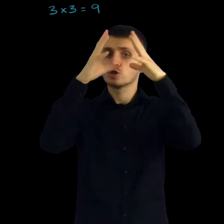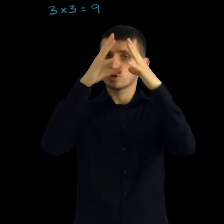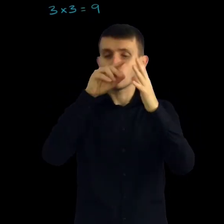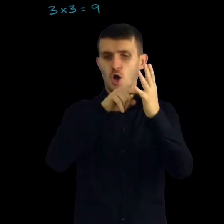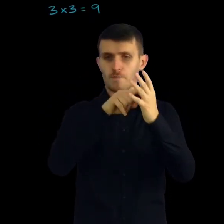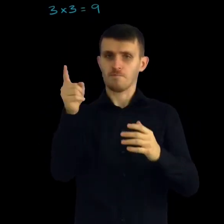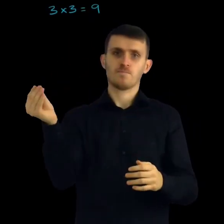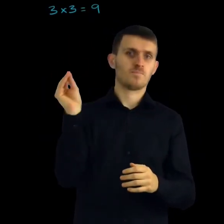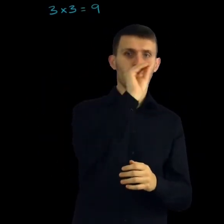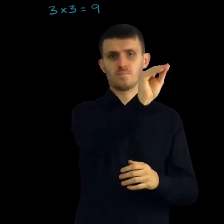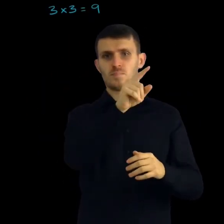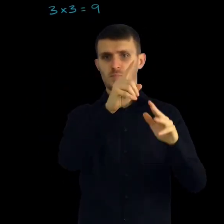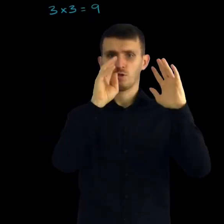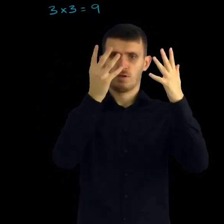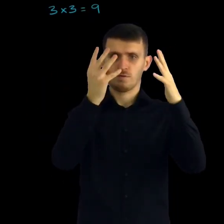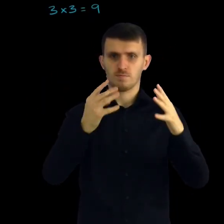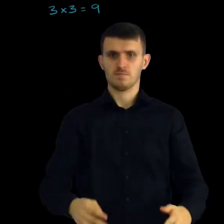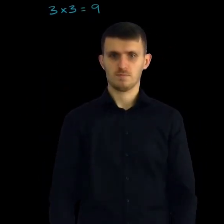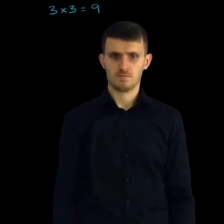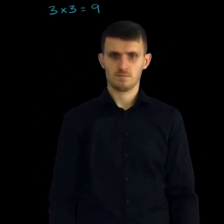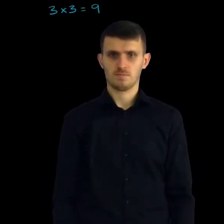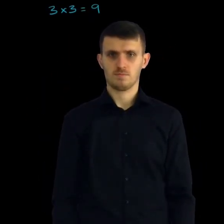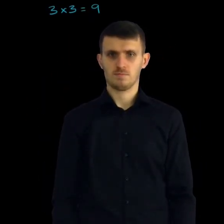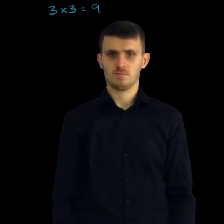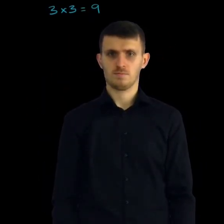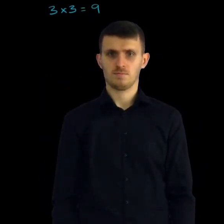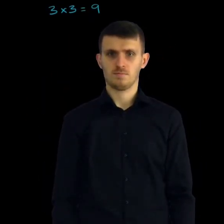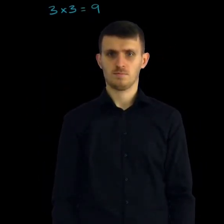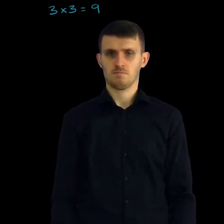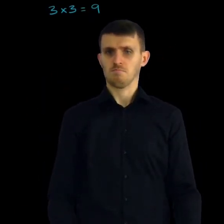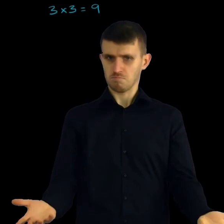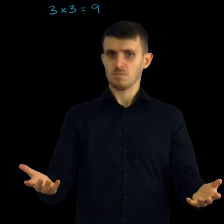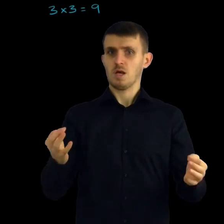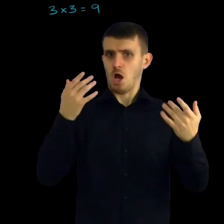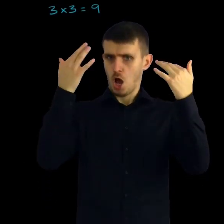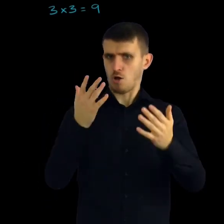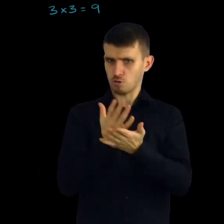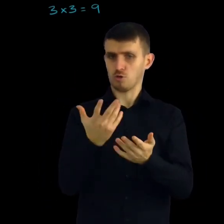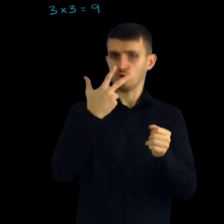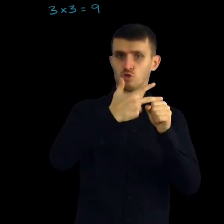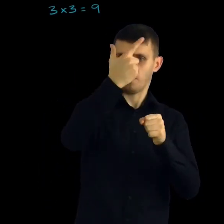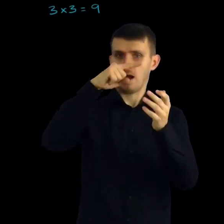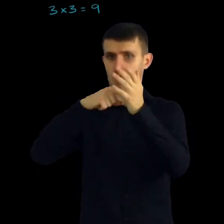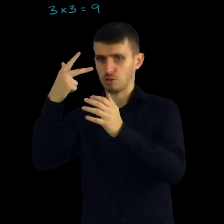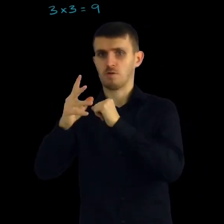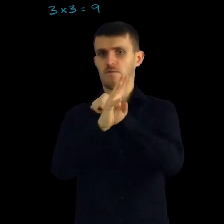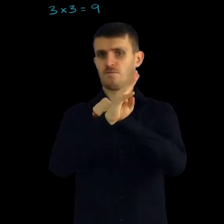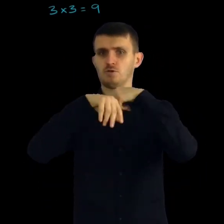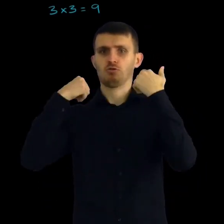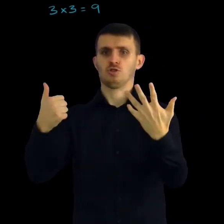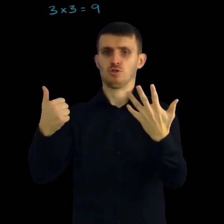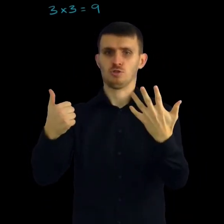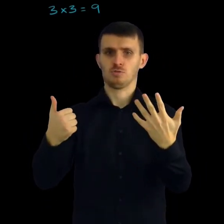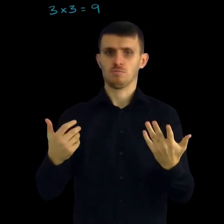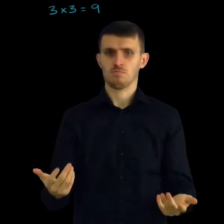I'm multiplying times the tens place right over here, I'm going to put it in the tens place right like this. So we're done. We got 32 times